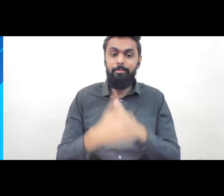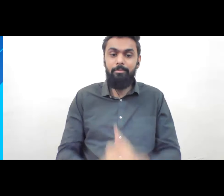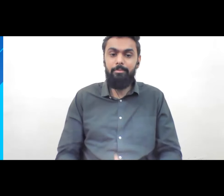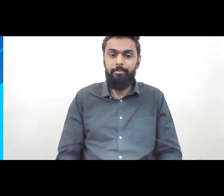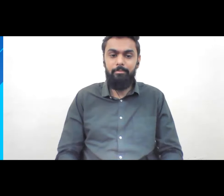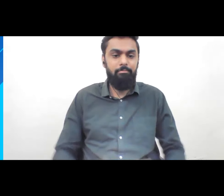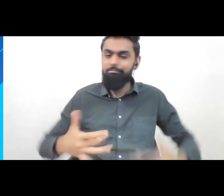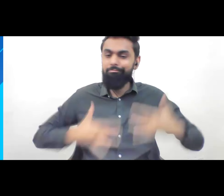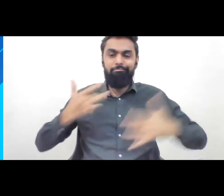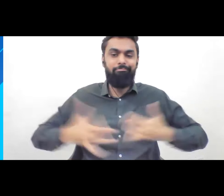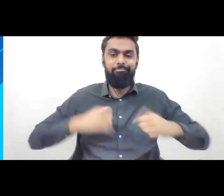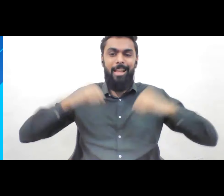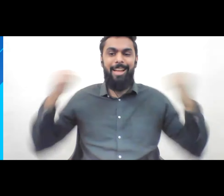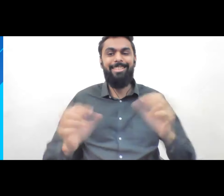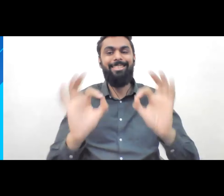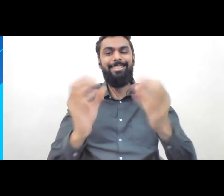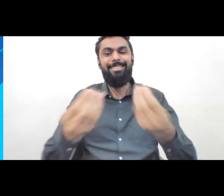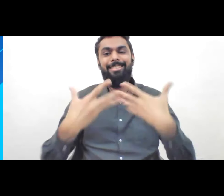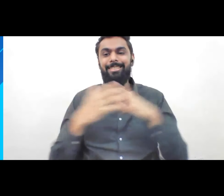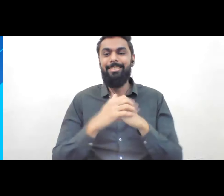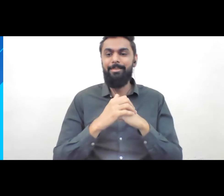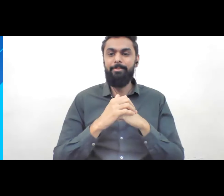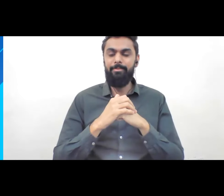interesting activities.